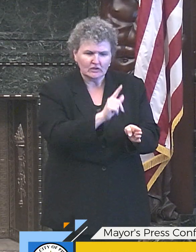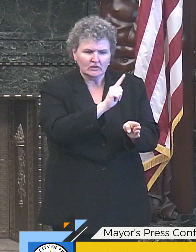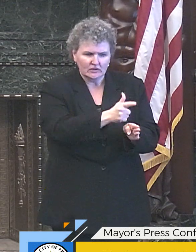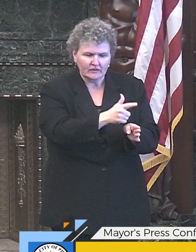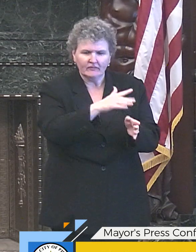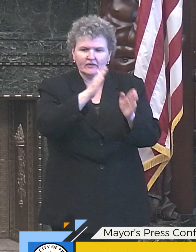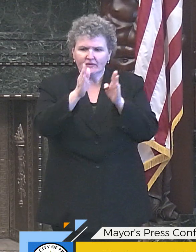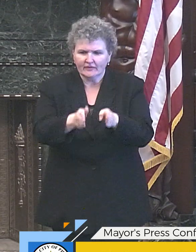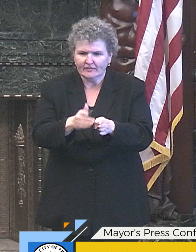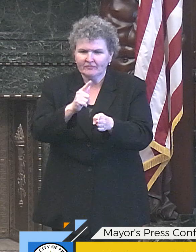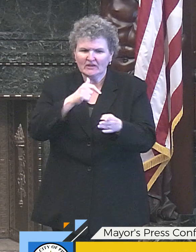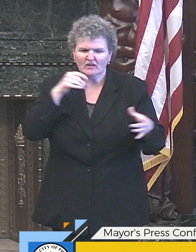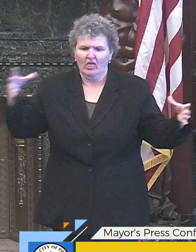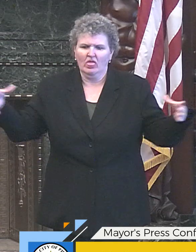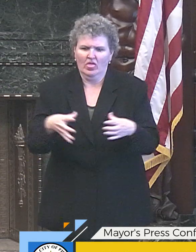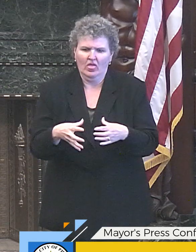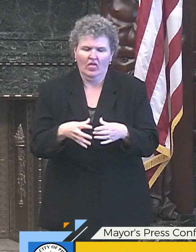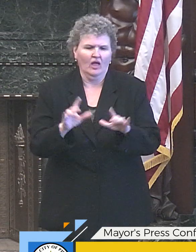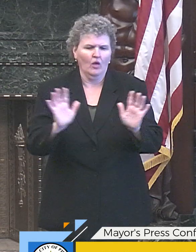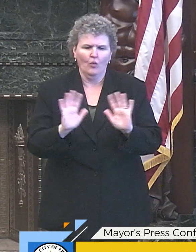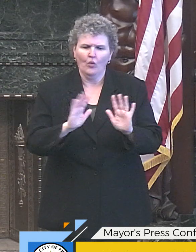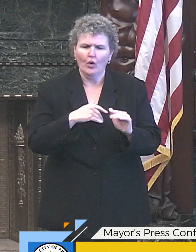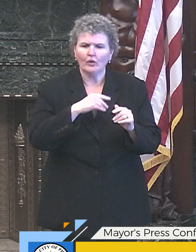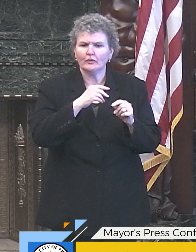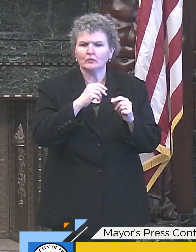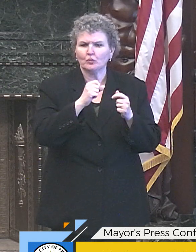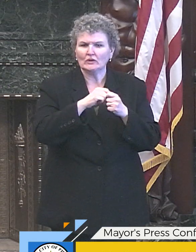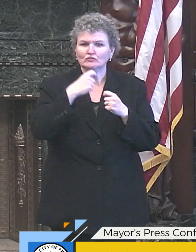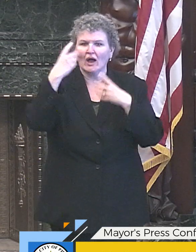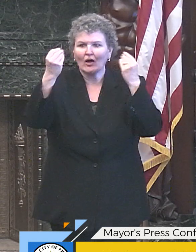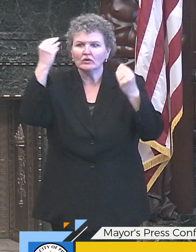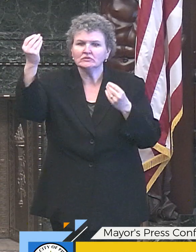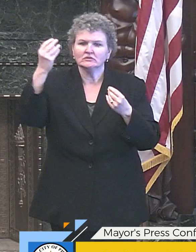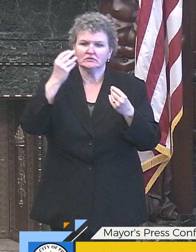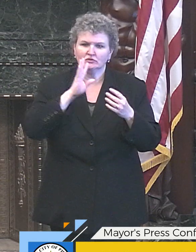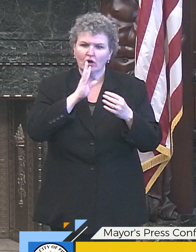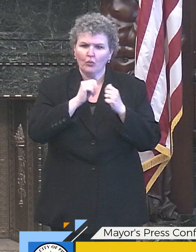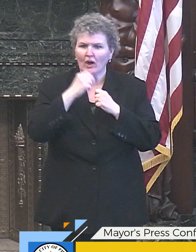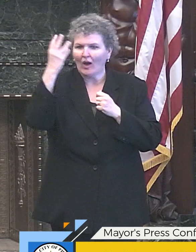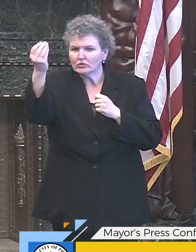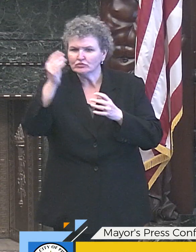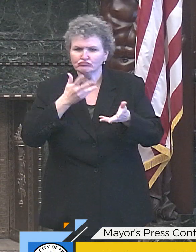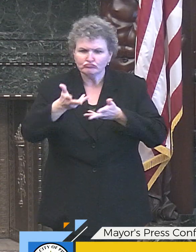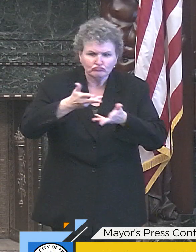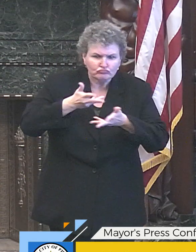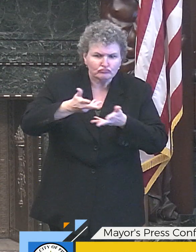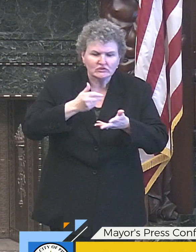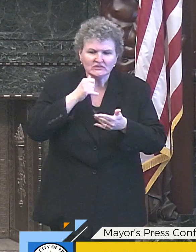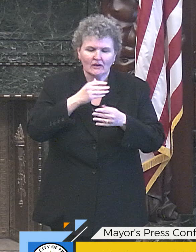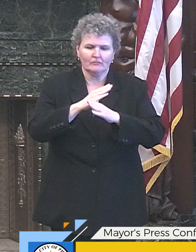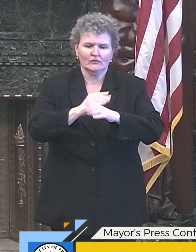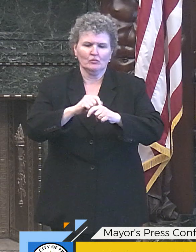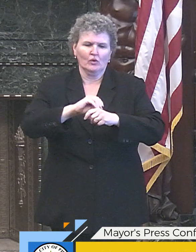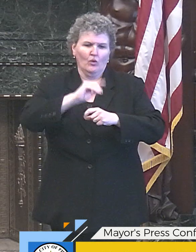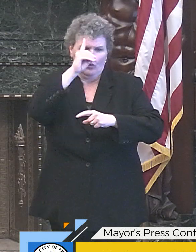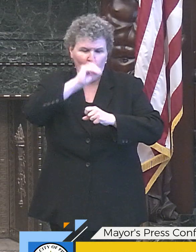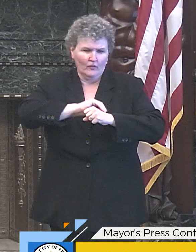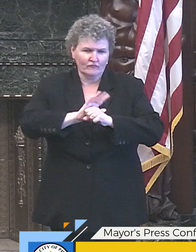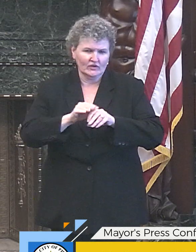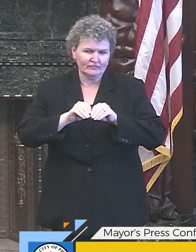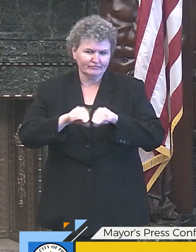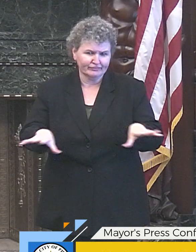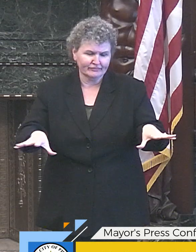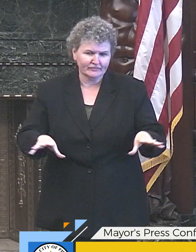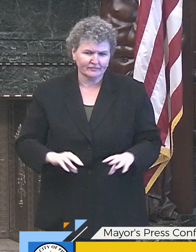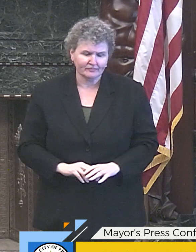question those individuals outside, again, to limit the spread of the disease. And certainly,